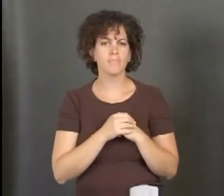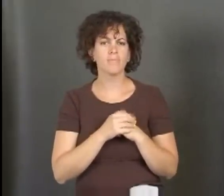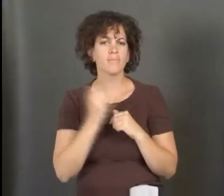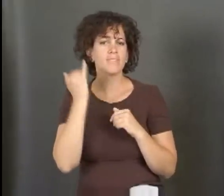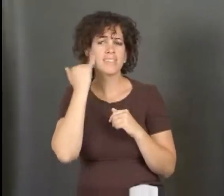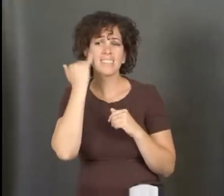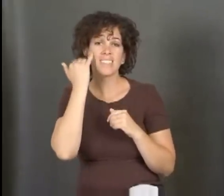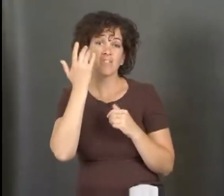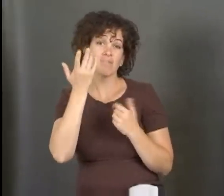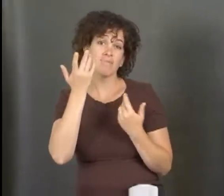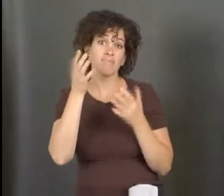look like.